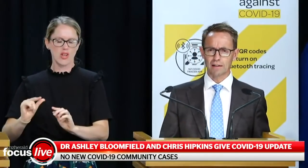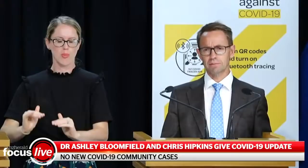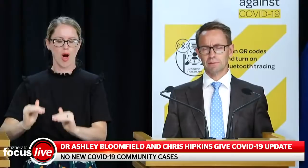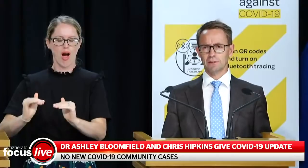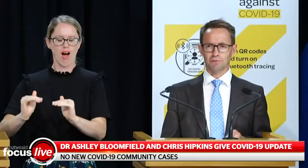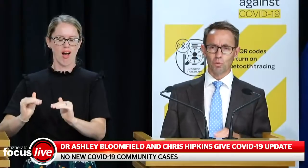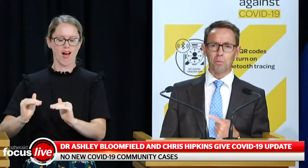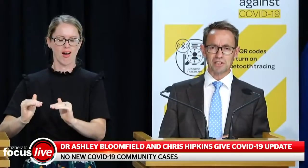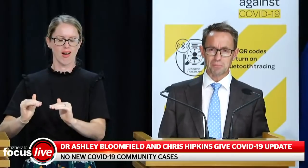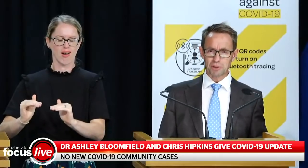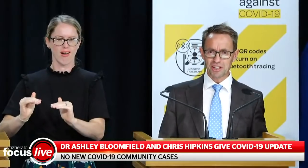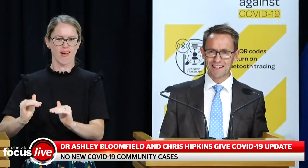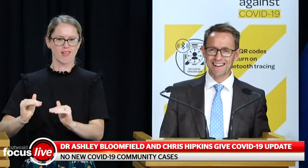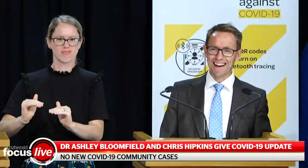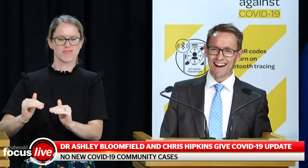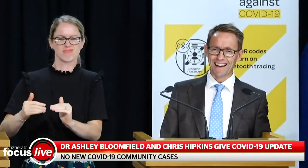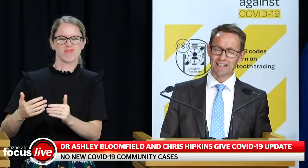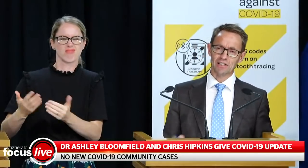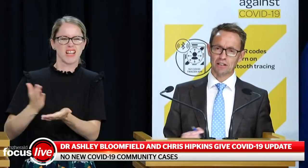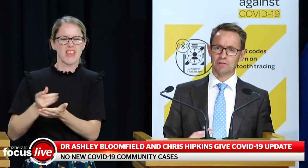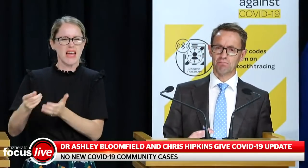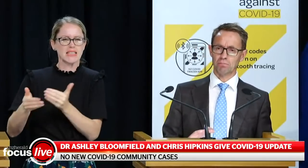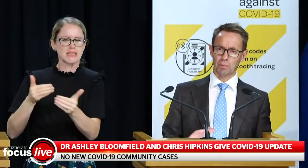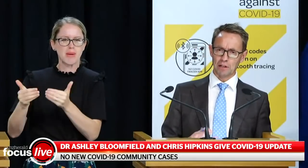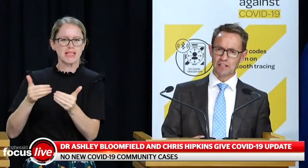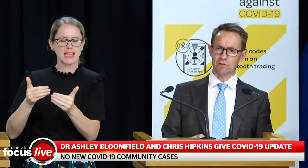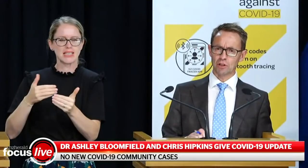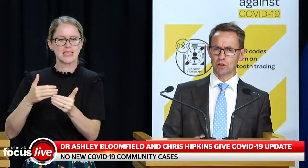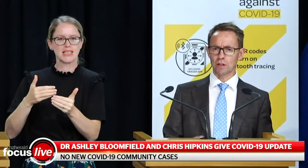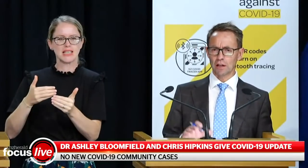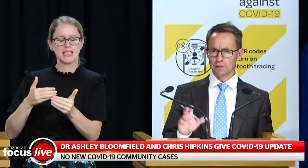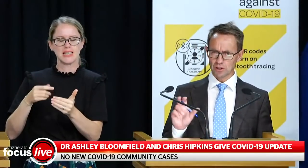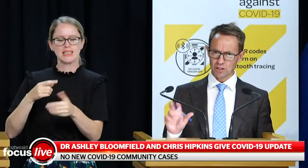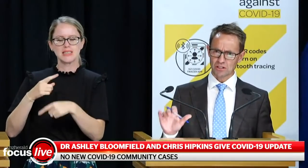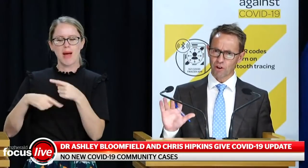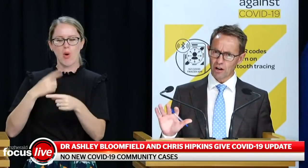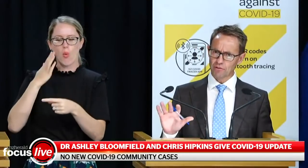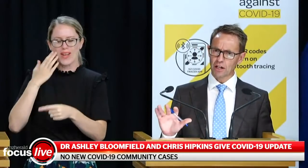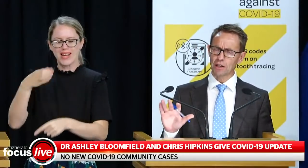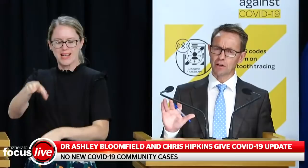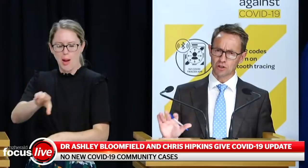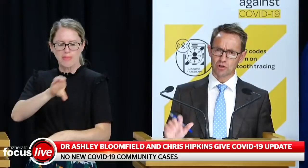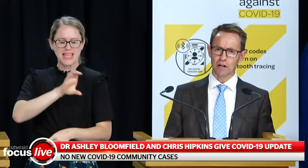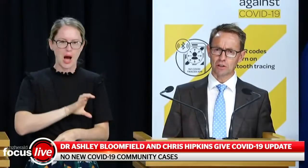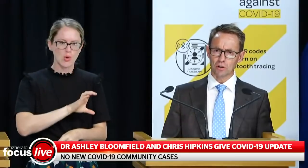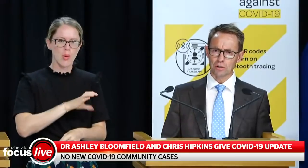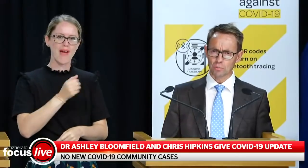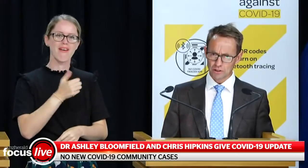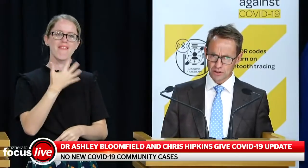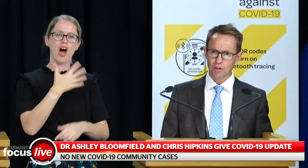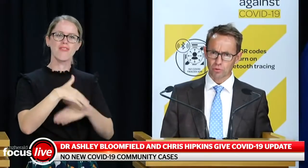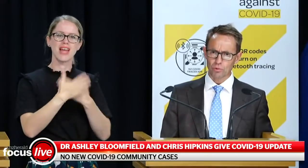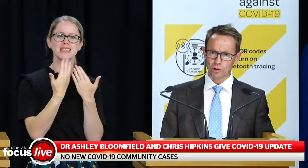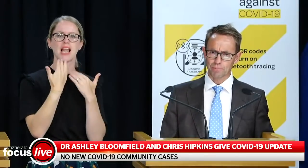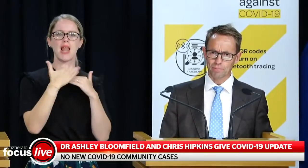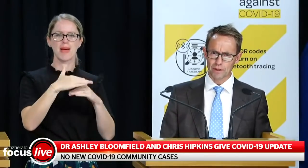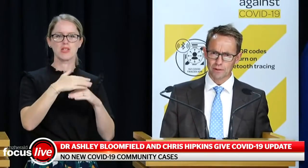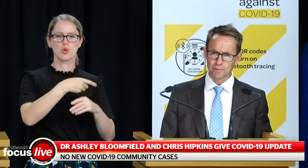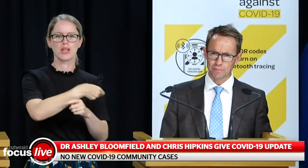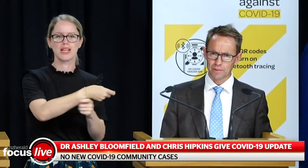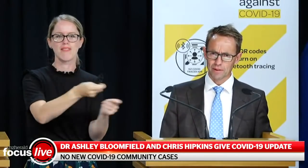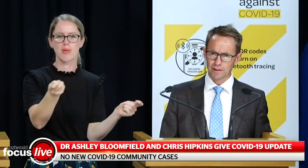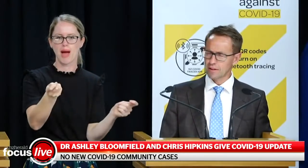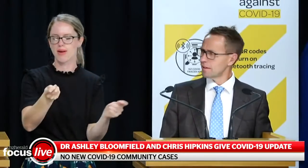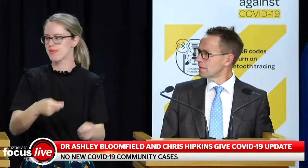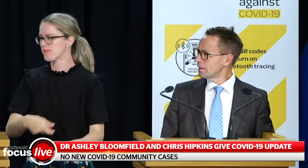slightly warmer temperature is probably less of an issue than just this 5-day constraint on once they're thawed. One